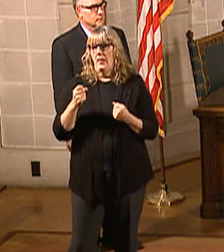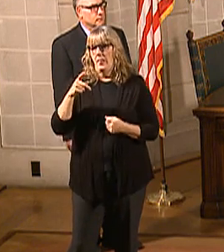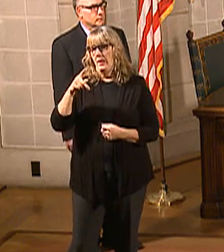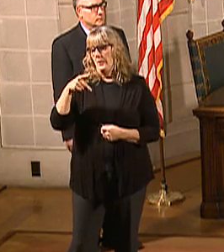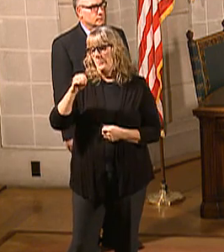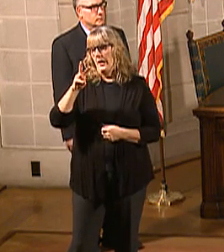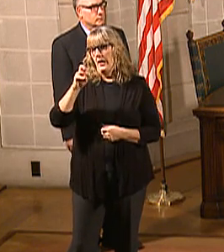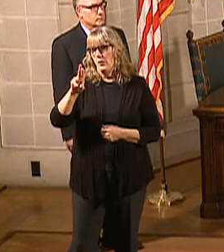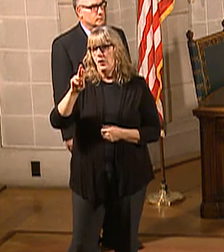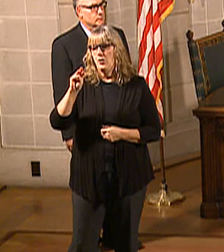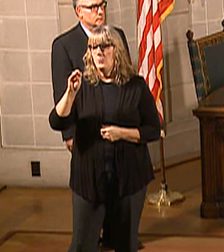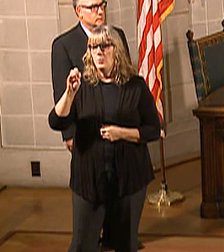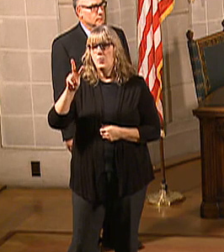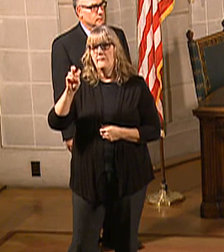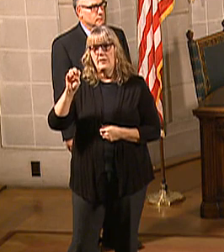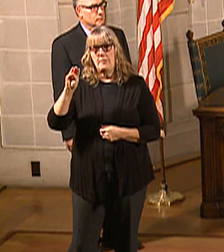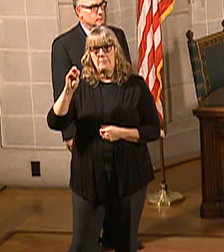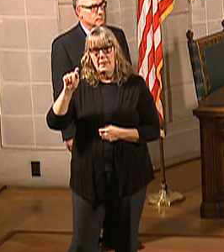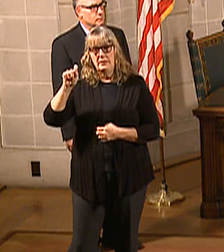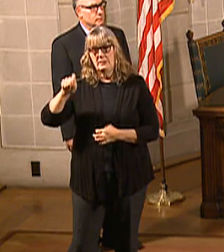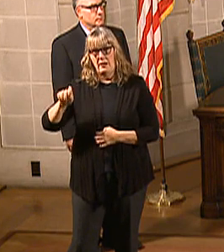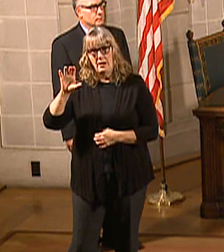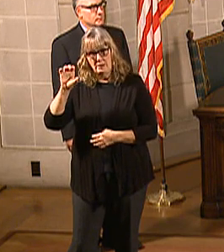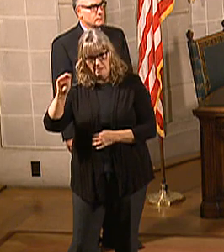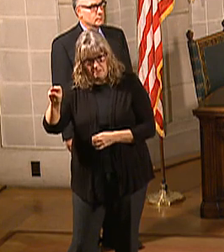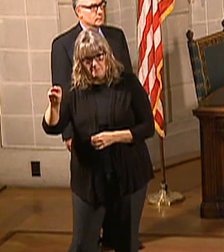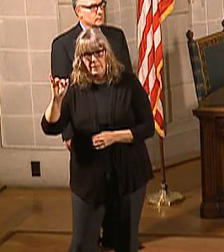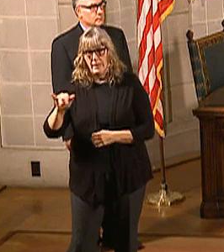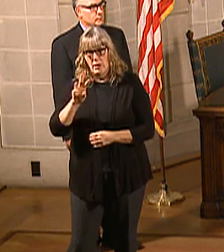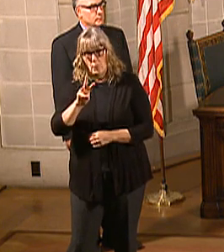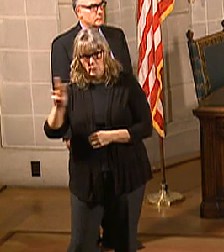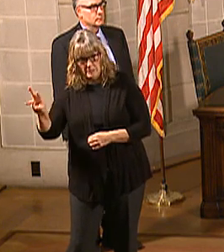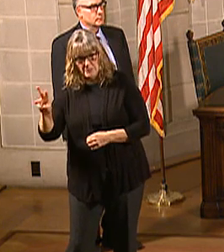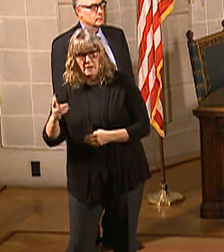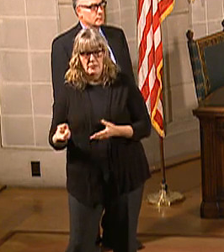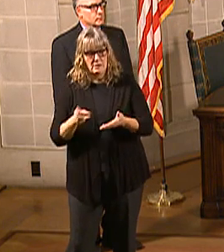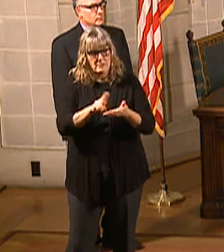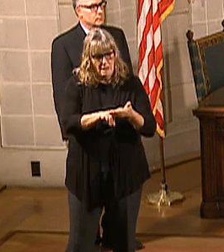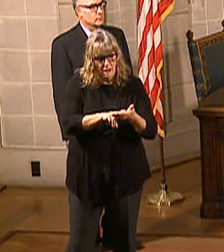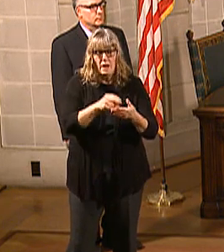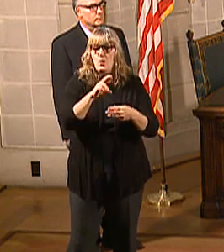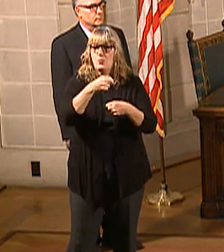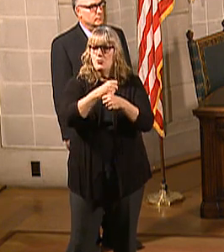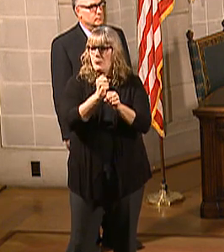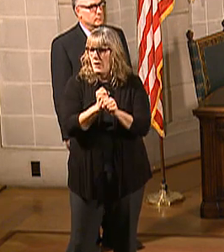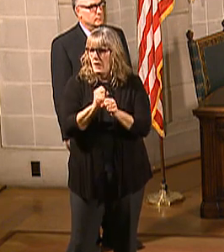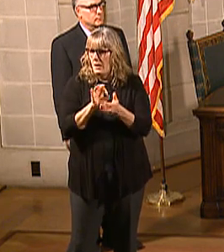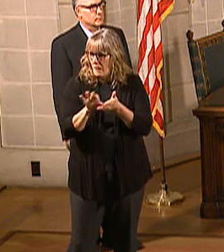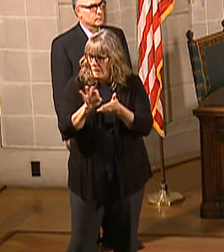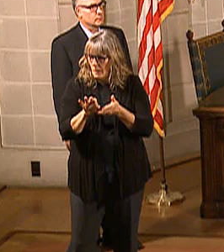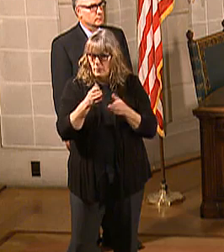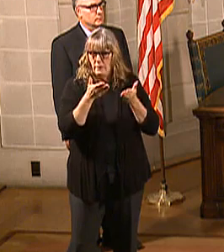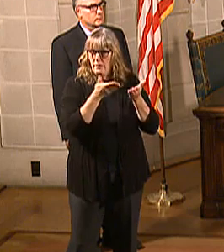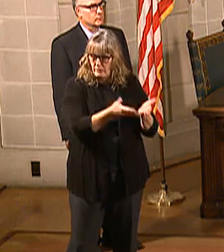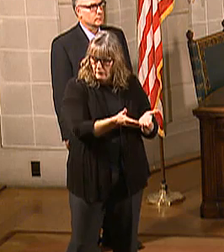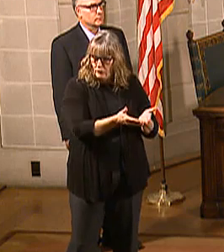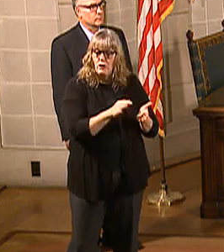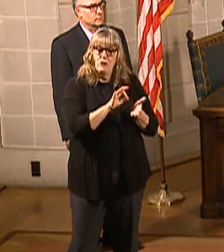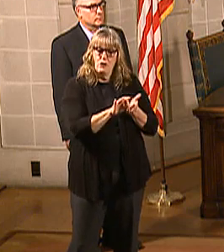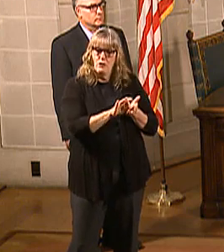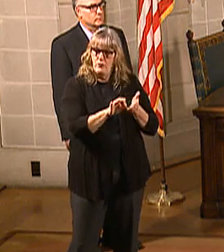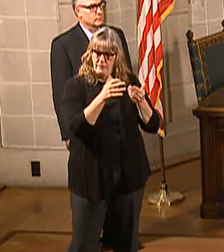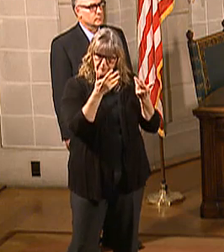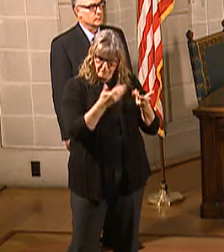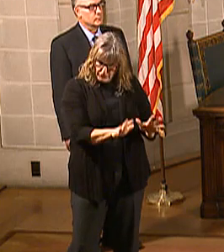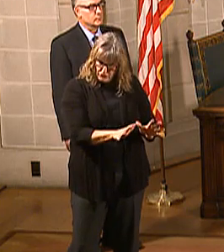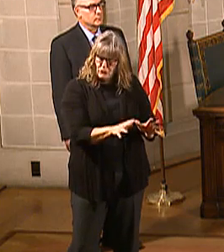wellpowermovement.com, it's as simple as that. Go to that website, and then you'll sign in or create your account. And once you create an account, you